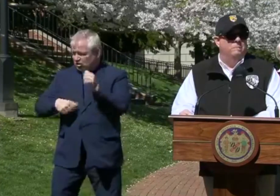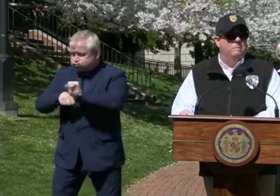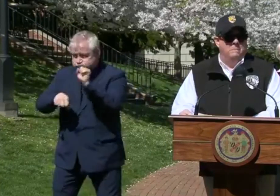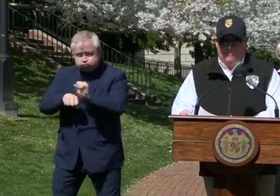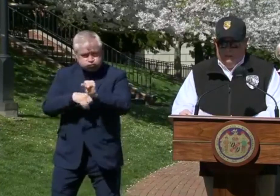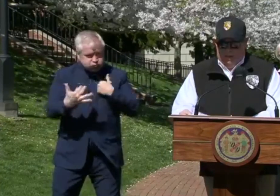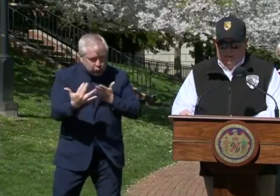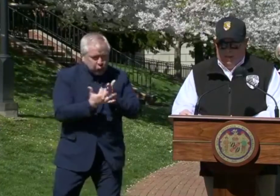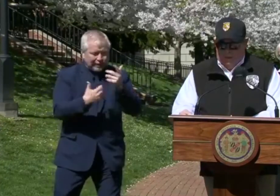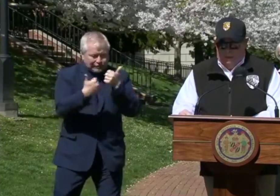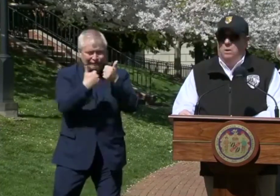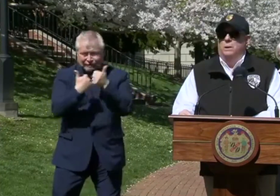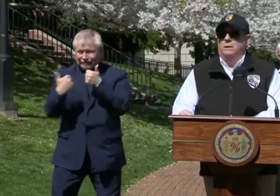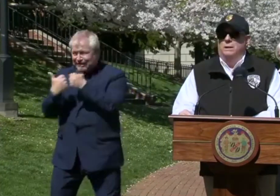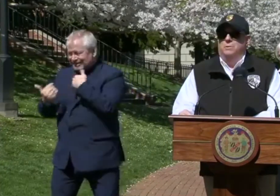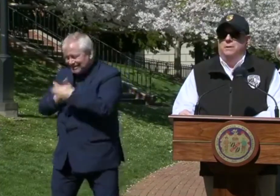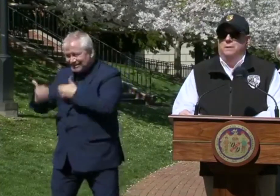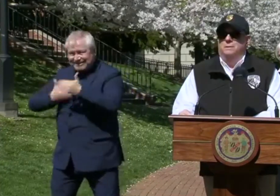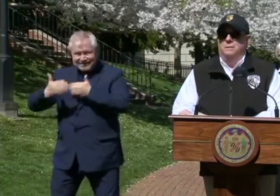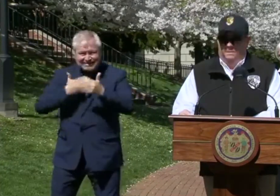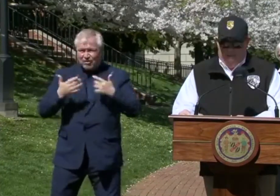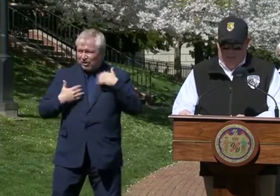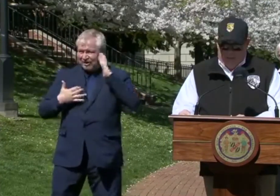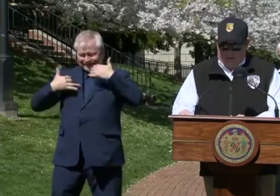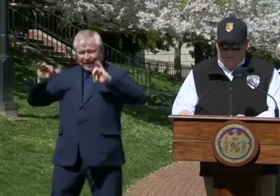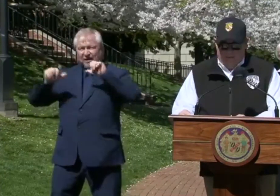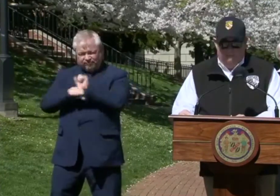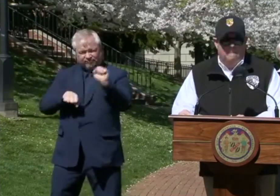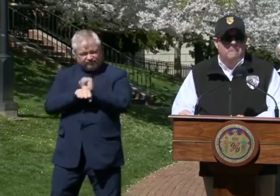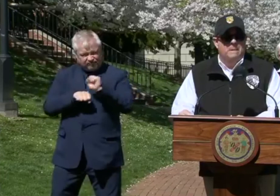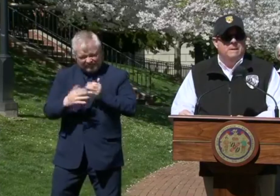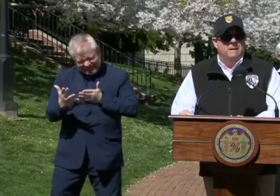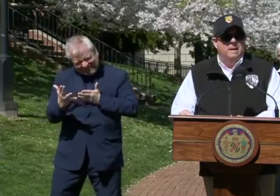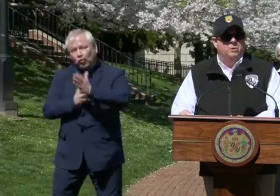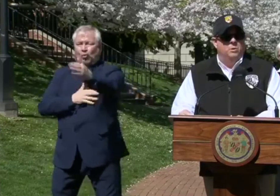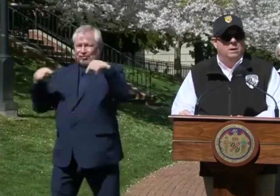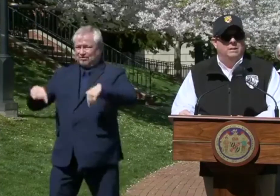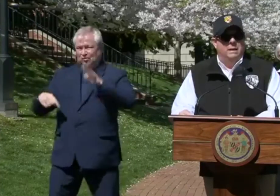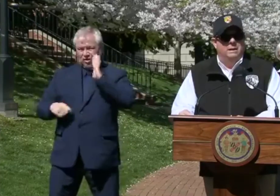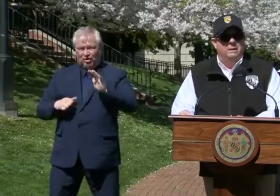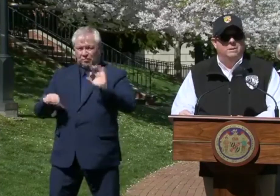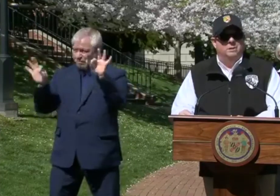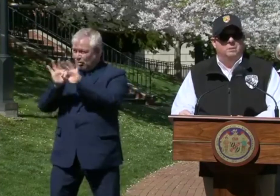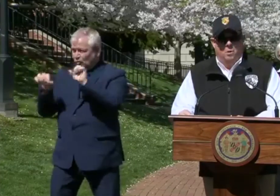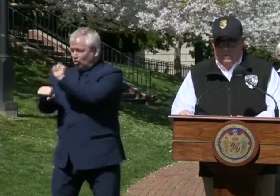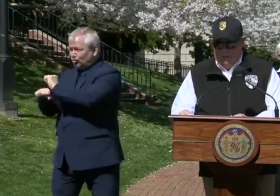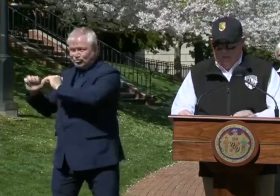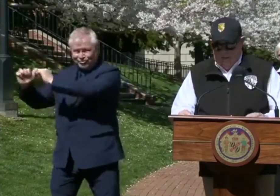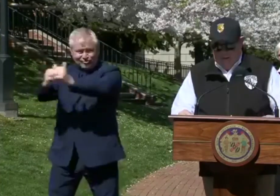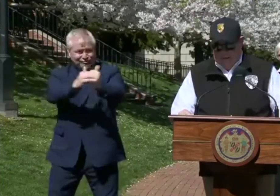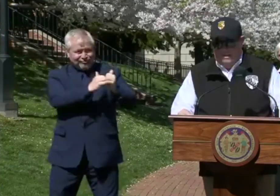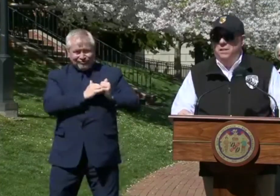before and that we are going to get through this together. I also want to take just a